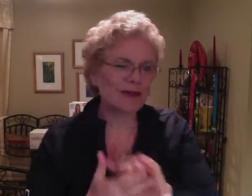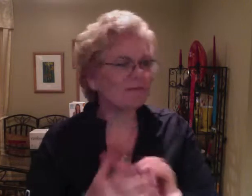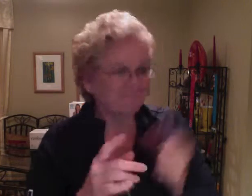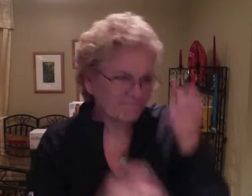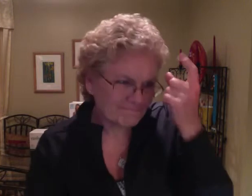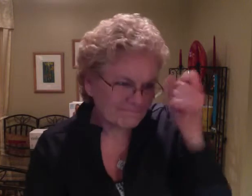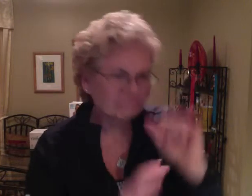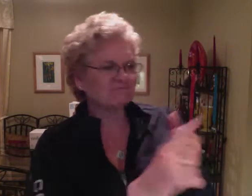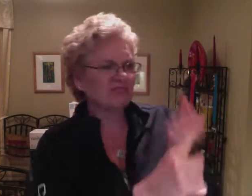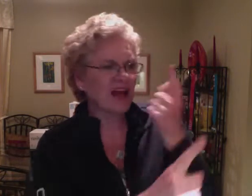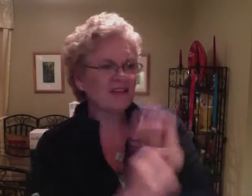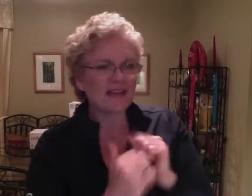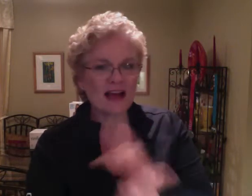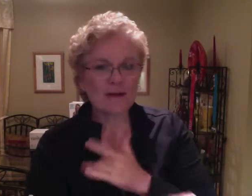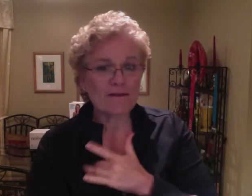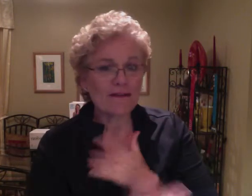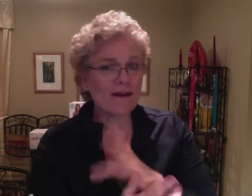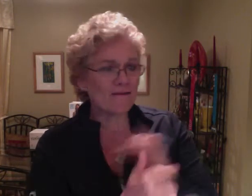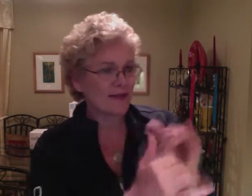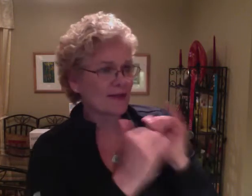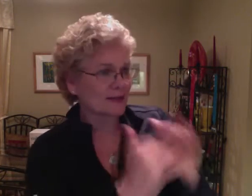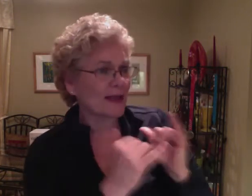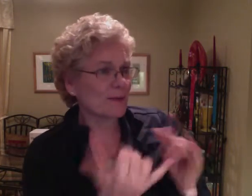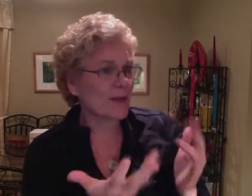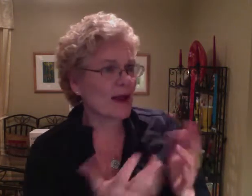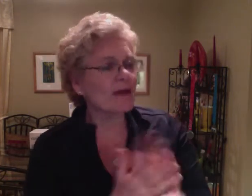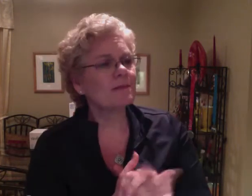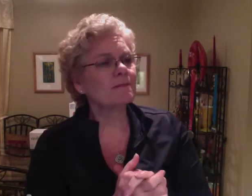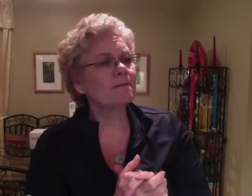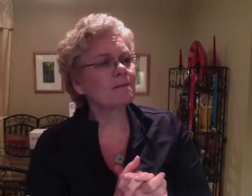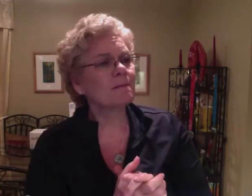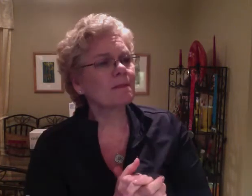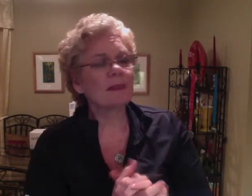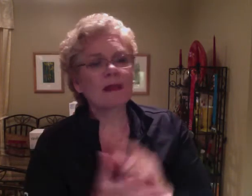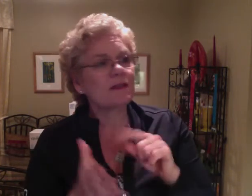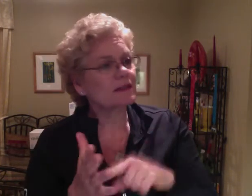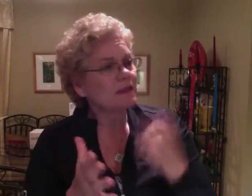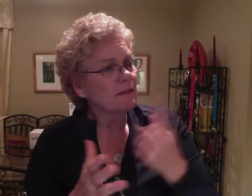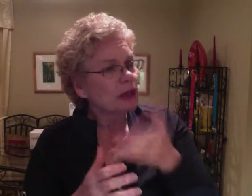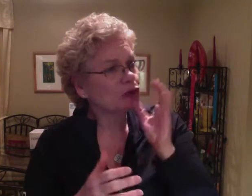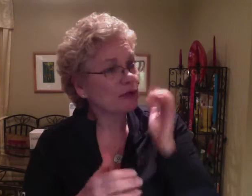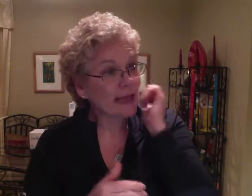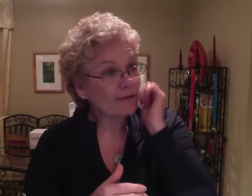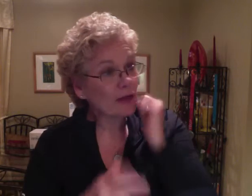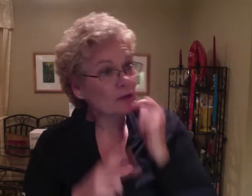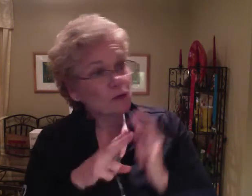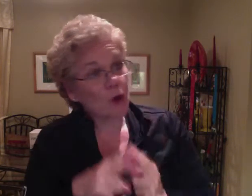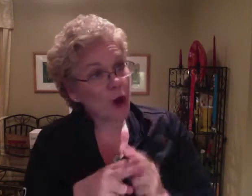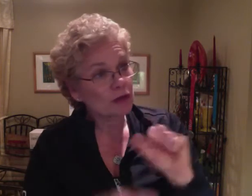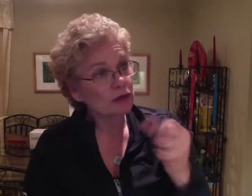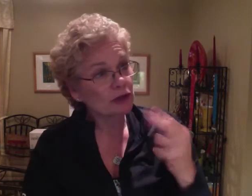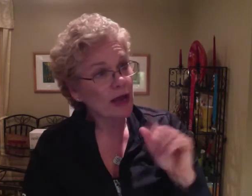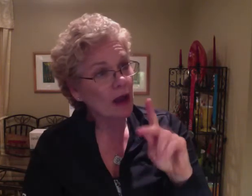how you feel. I felt the same way. So here's something I was thinking about. Here's something I drink every day. It's called Shakeology, and I started doing it with this